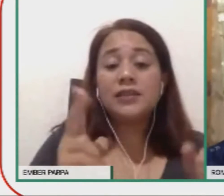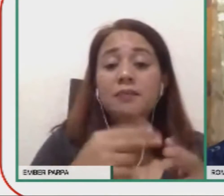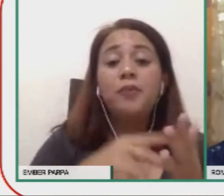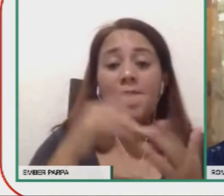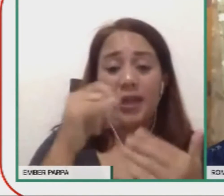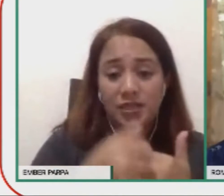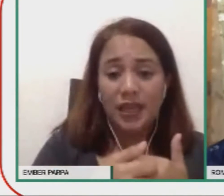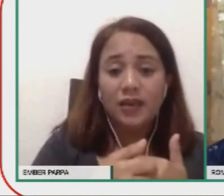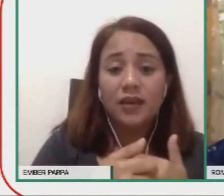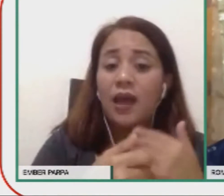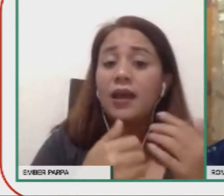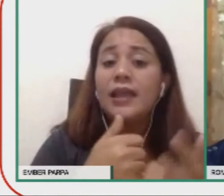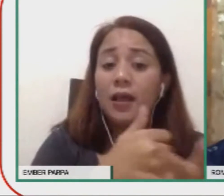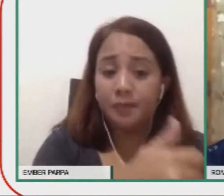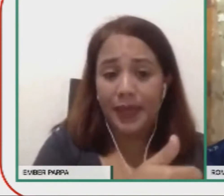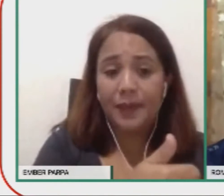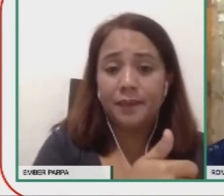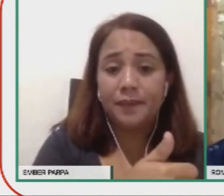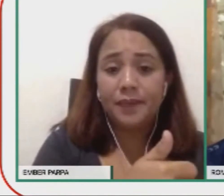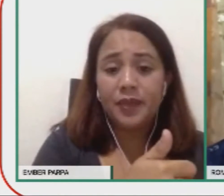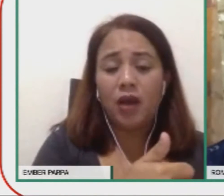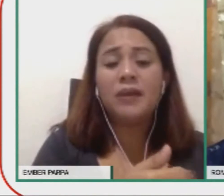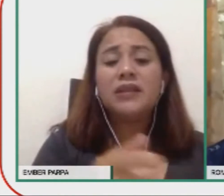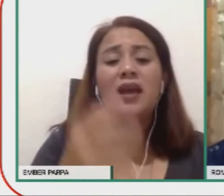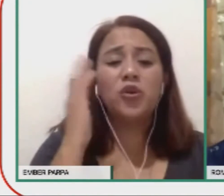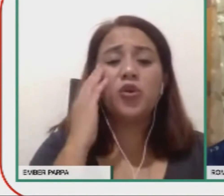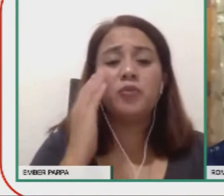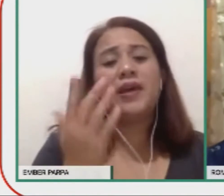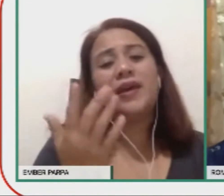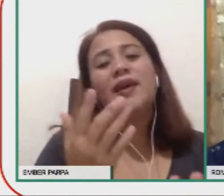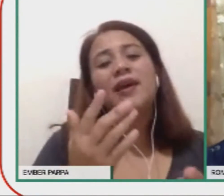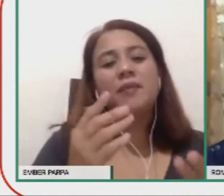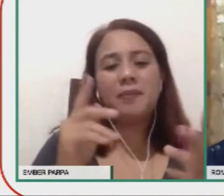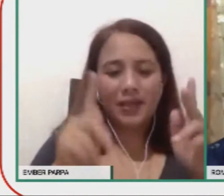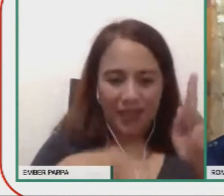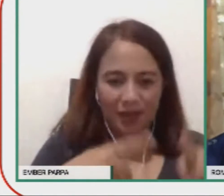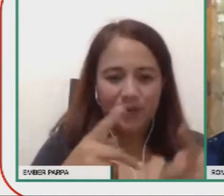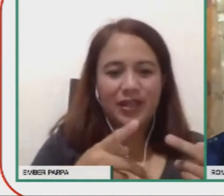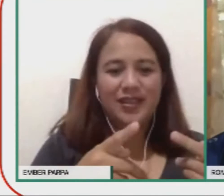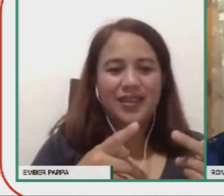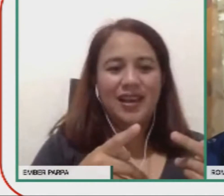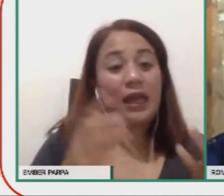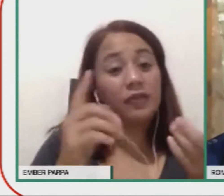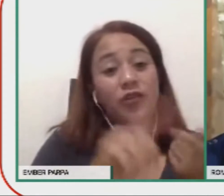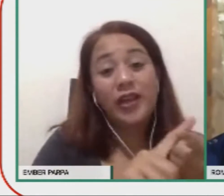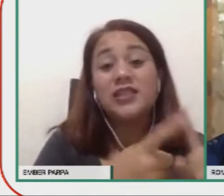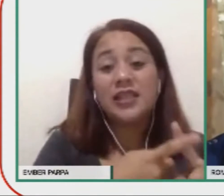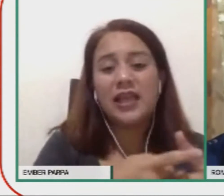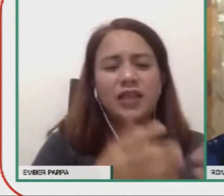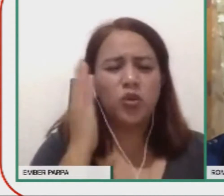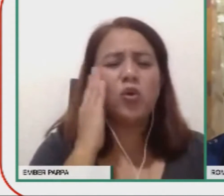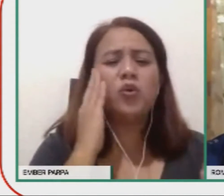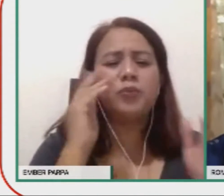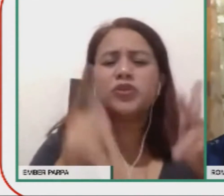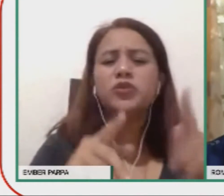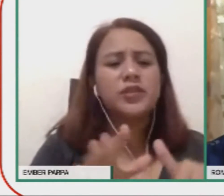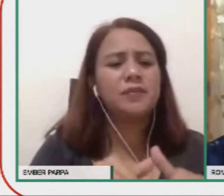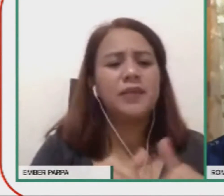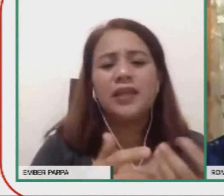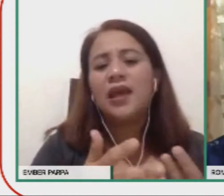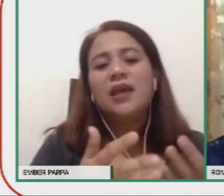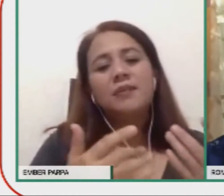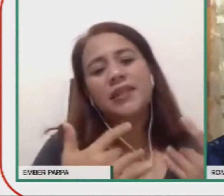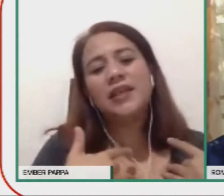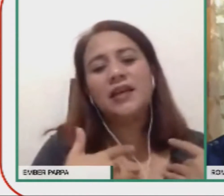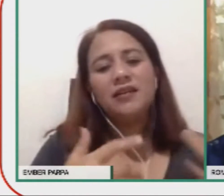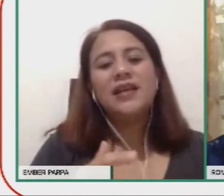simple projects can help them. But I know may mga tao din na kahit friends nila, they know persons with disability,